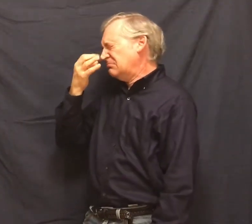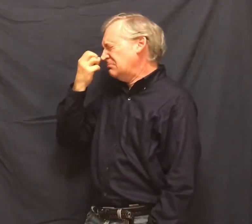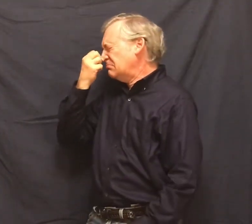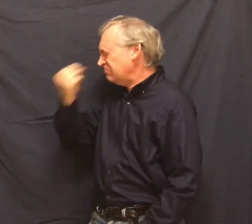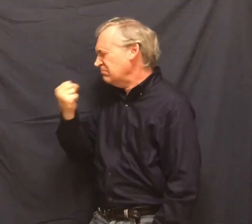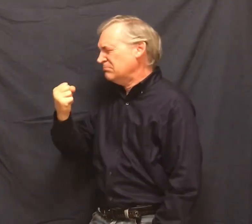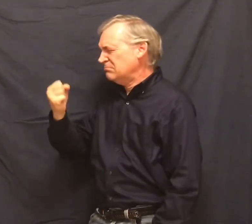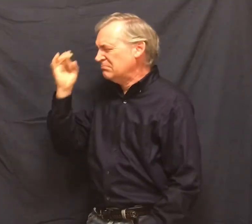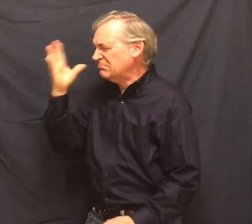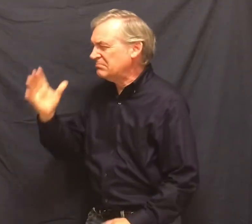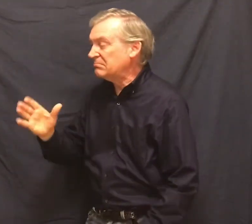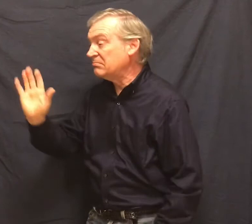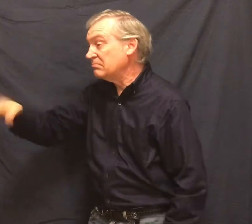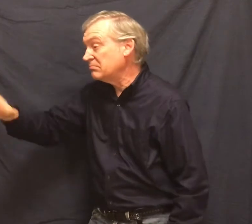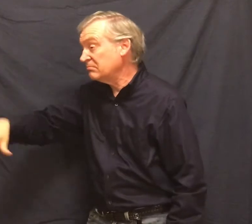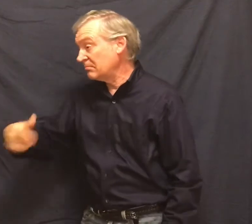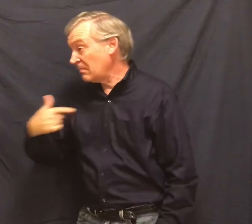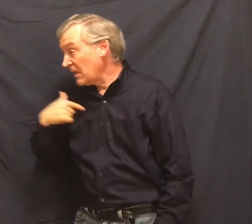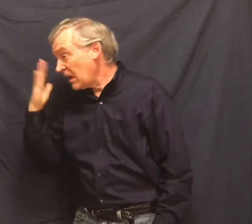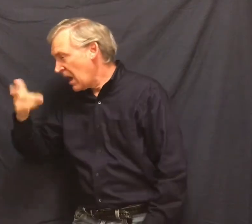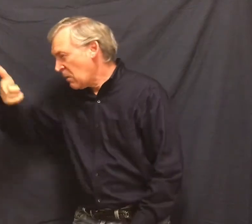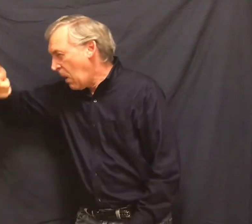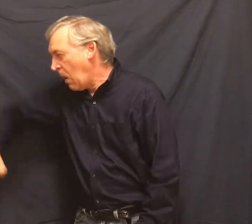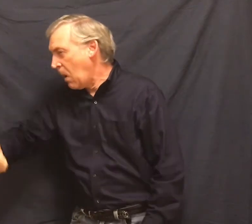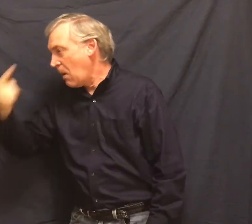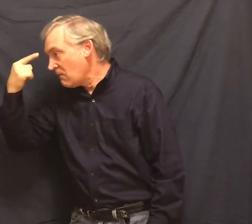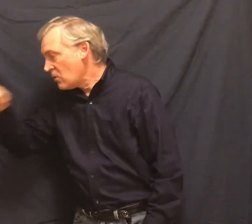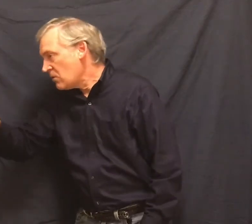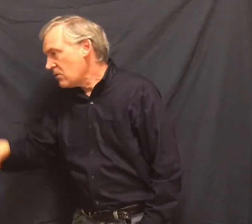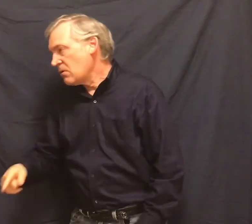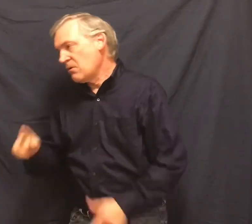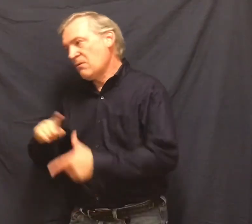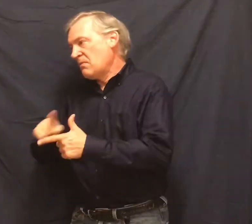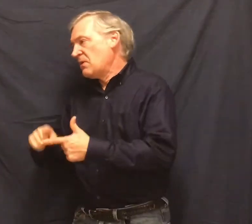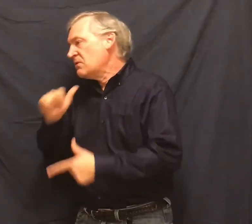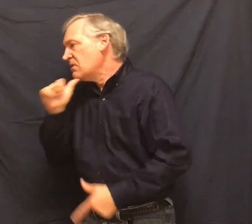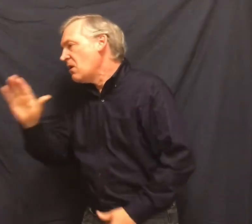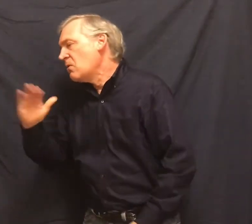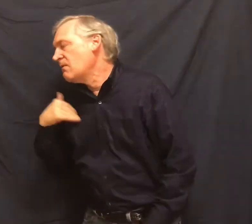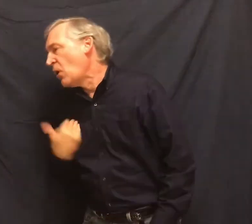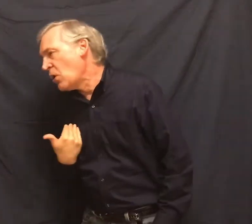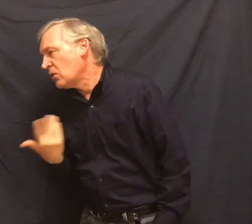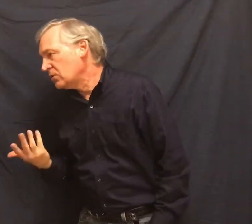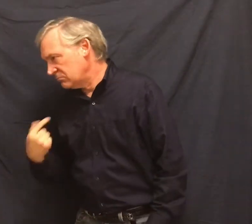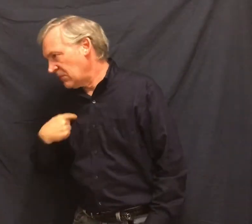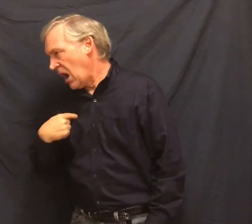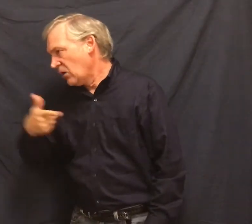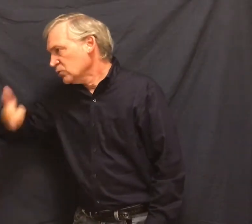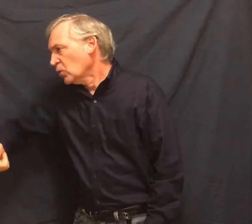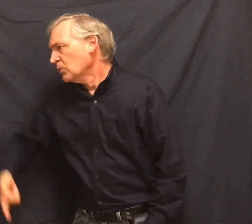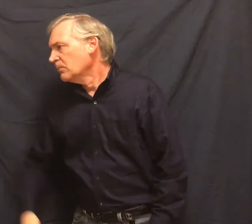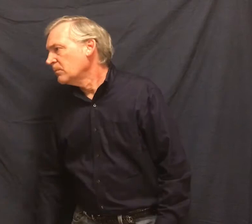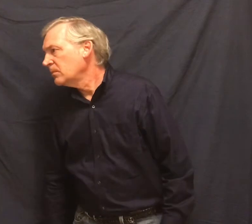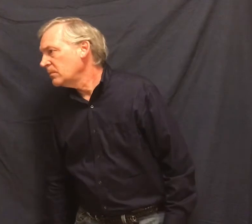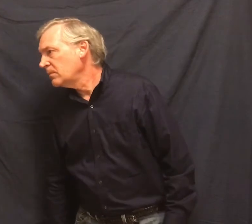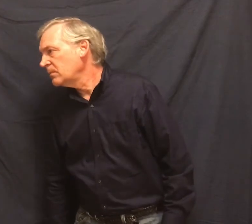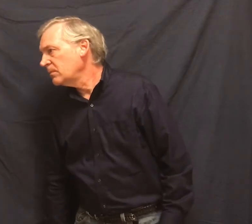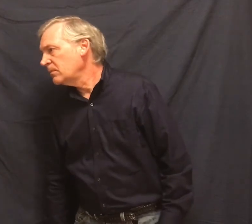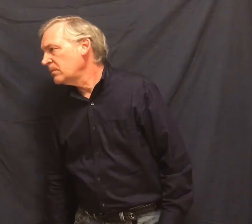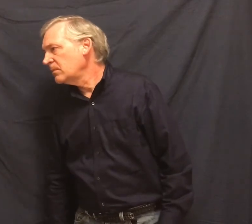Tell you what, I'll shoot him for you. Then it won't be you that does it.